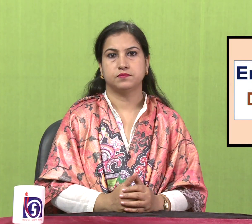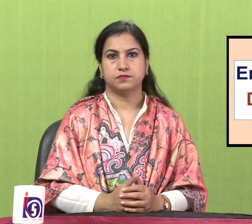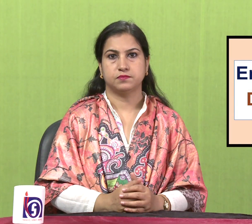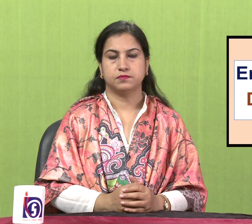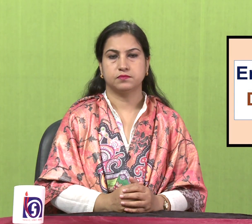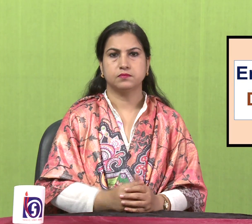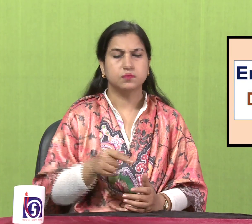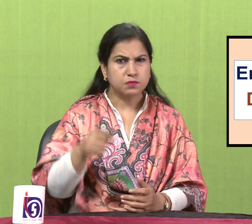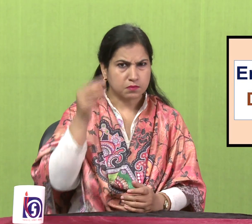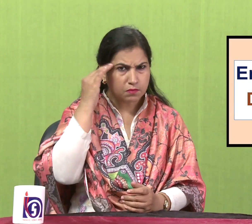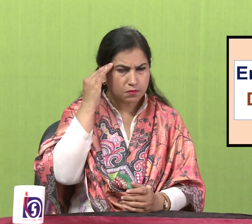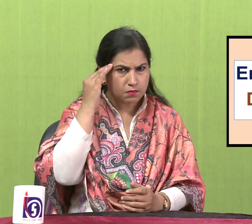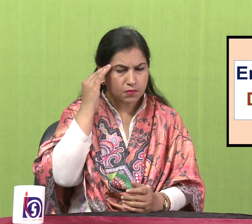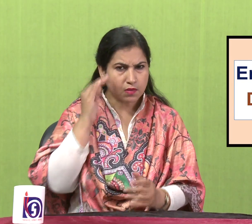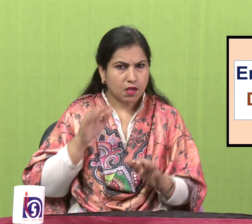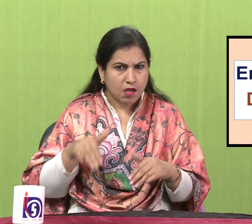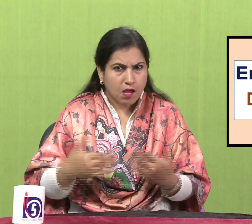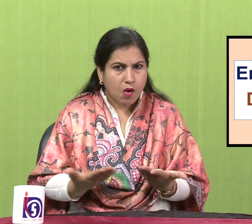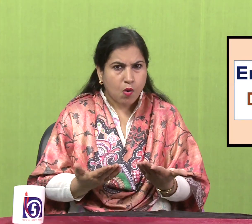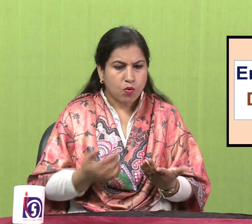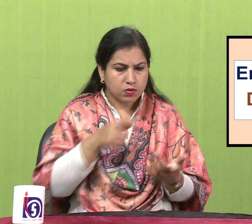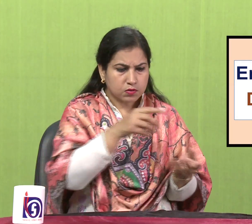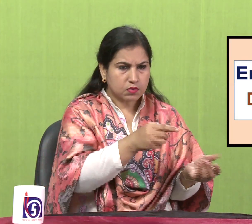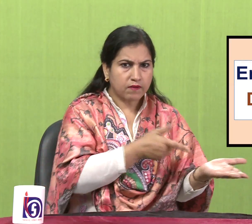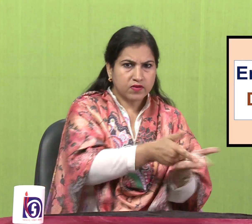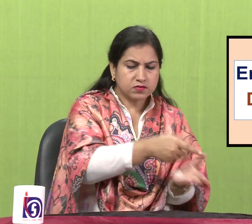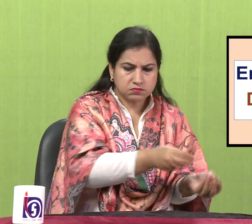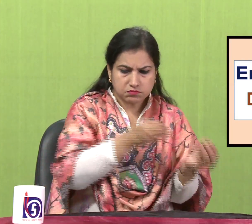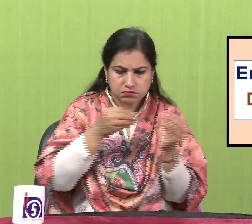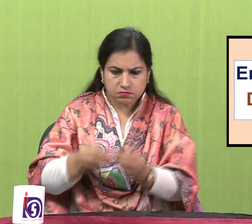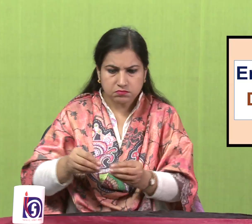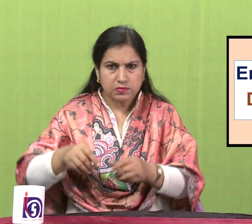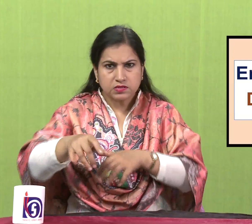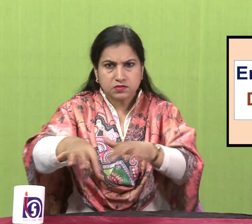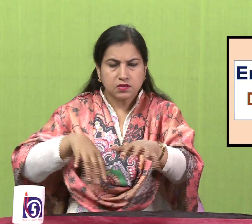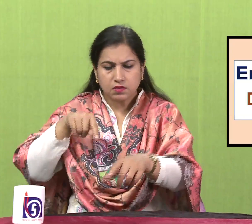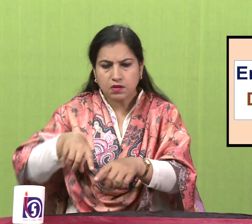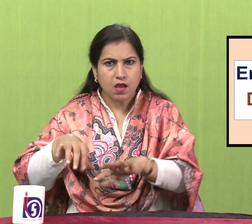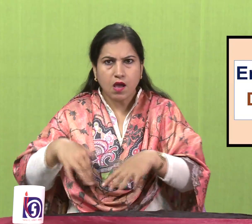Can you tell how urbanization leads to environmental degradation?